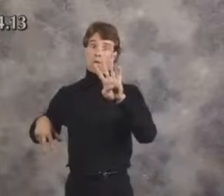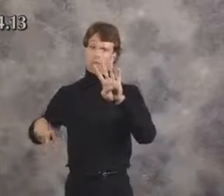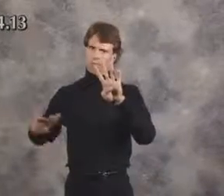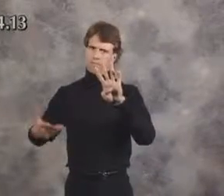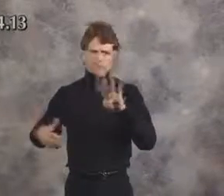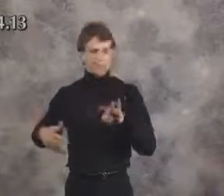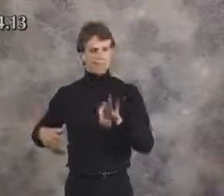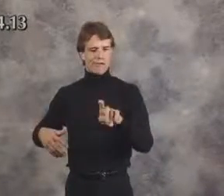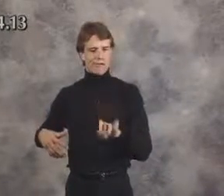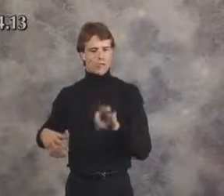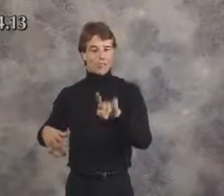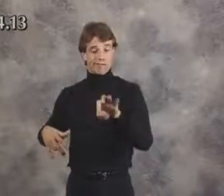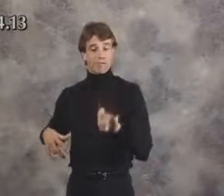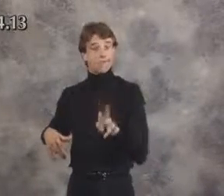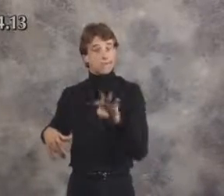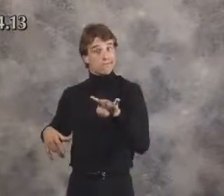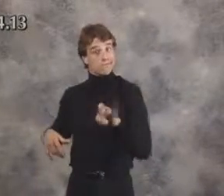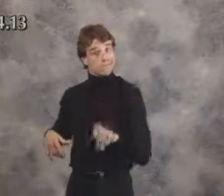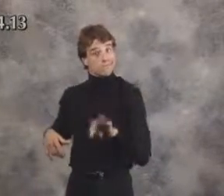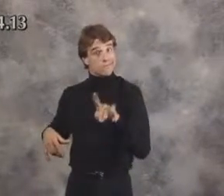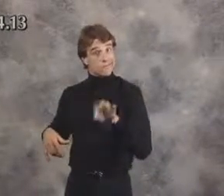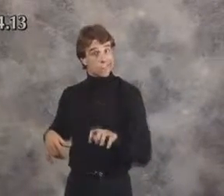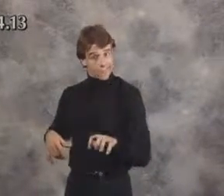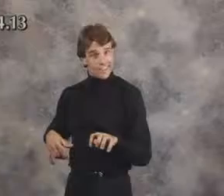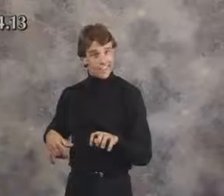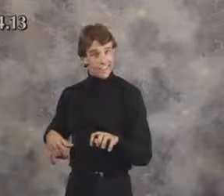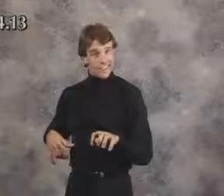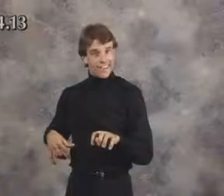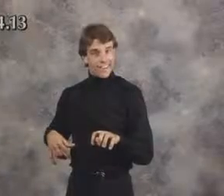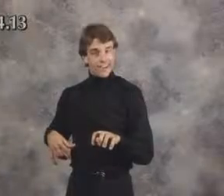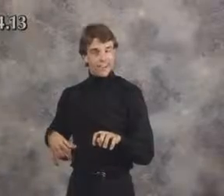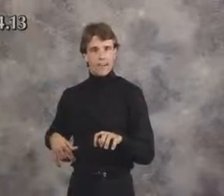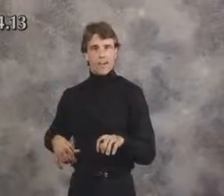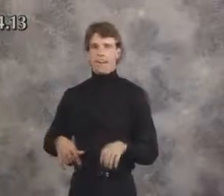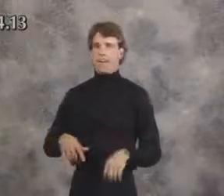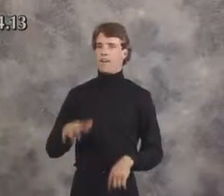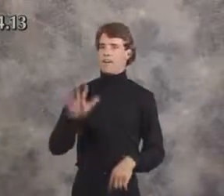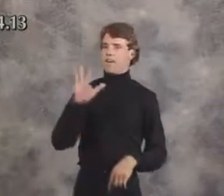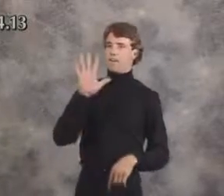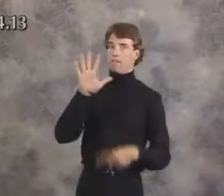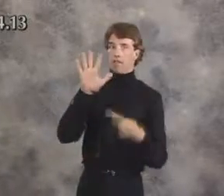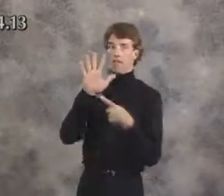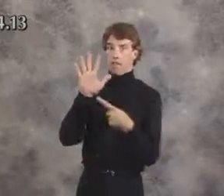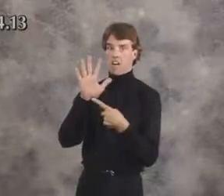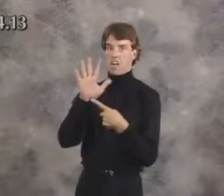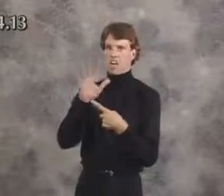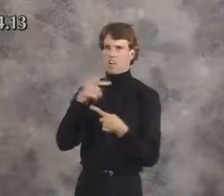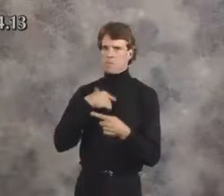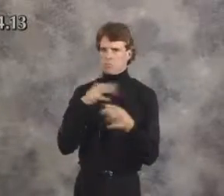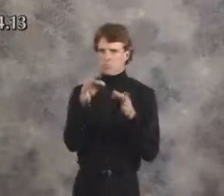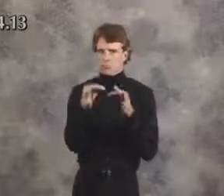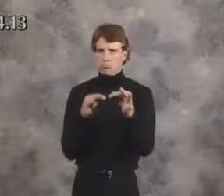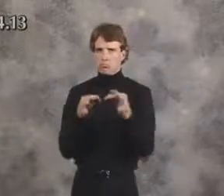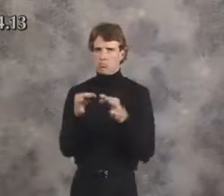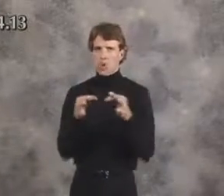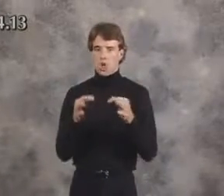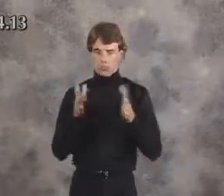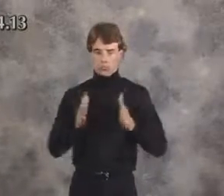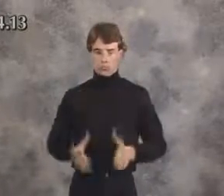4 represents the clerk ringing prices on the register. 5 With the